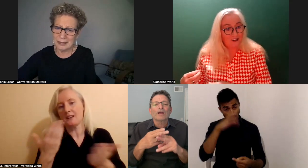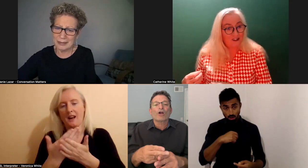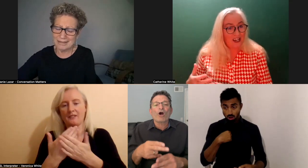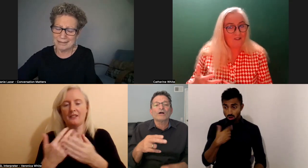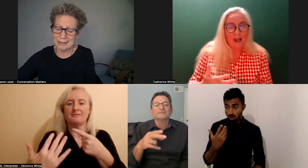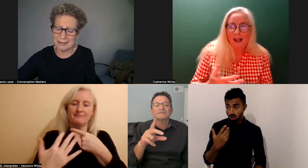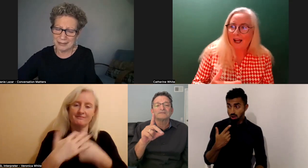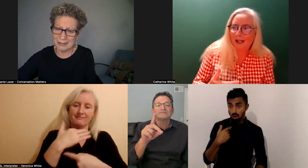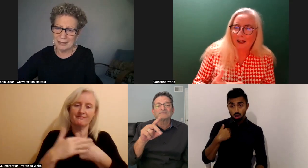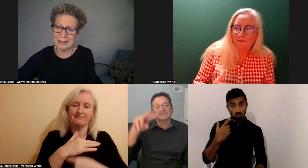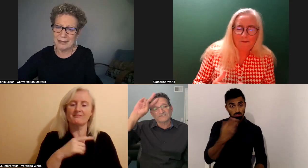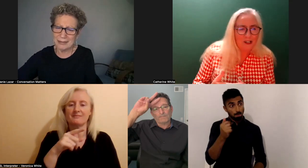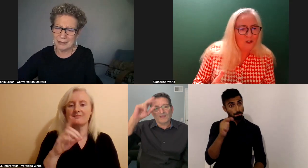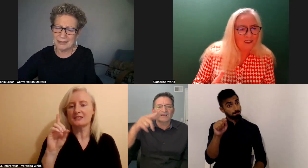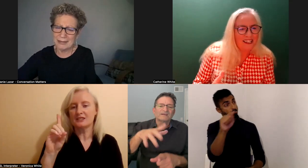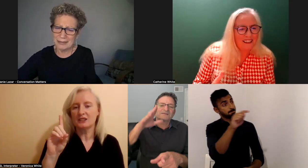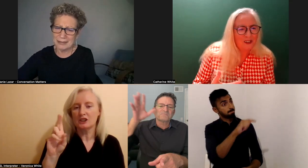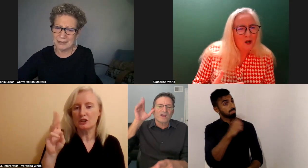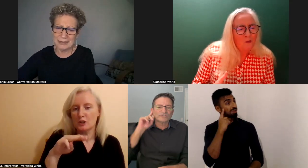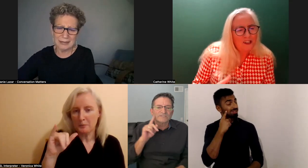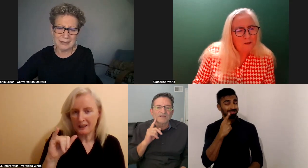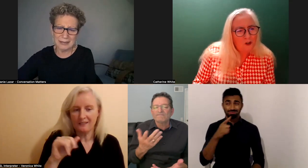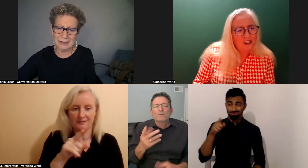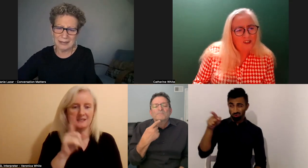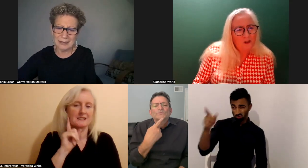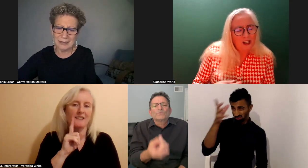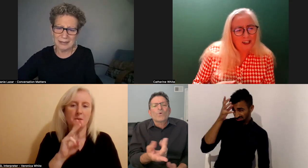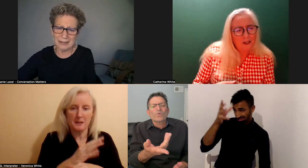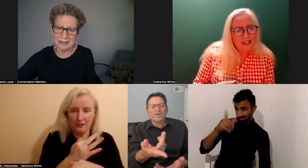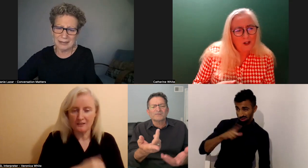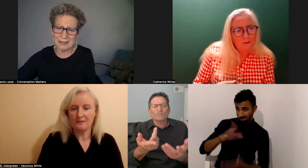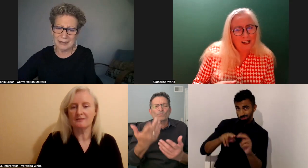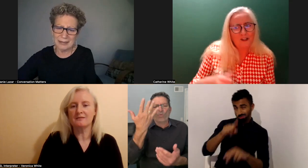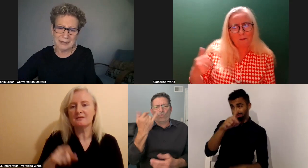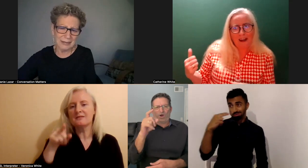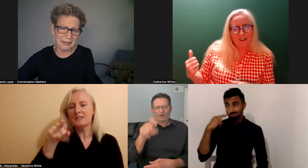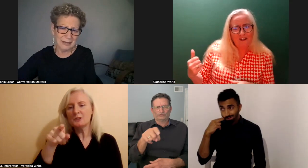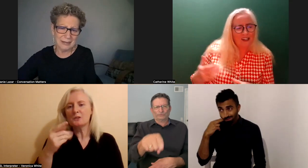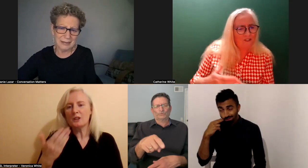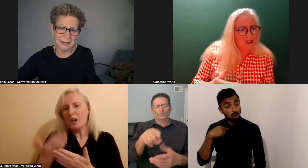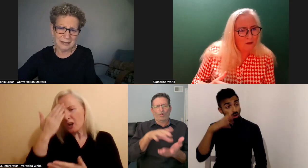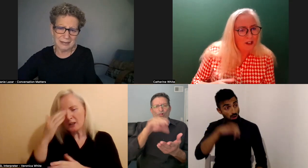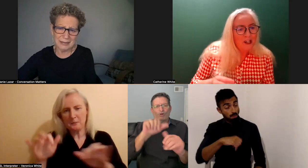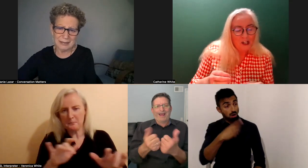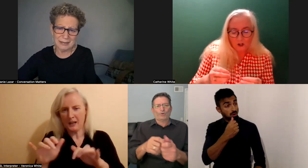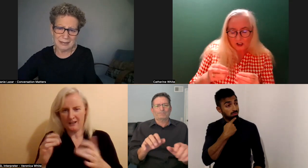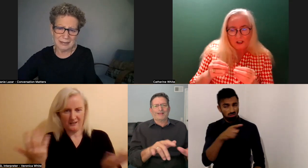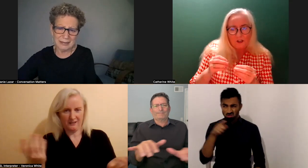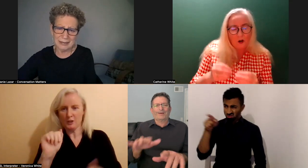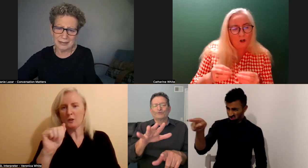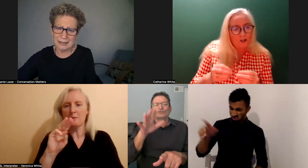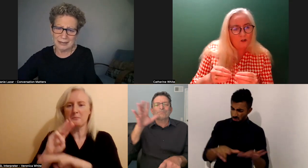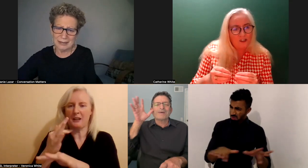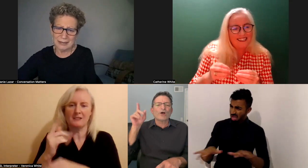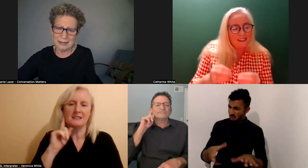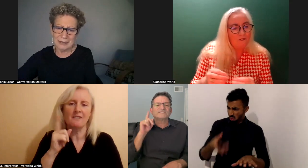your parents are deaf, being told that what's the point in you learning the piano because your parents are deaf and dumb. You know, so there